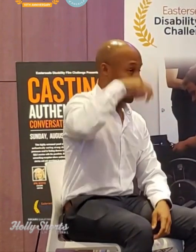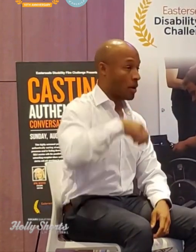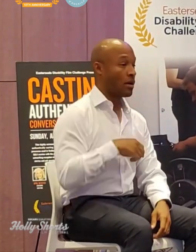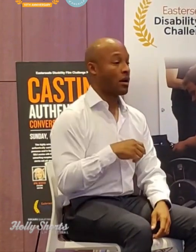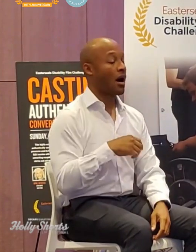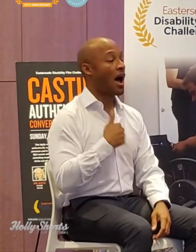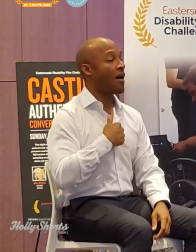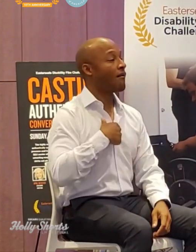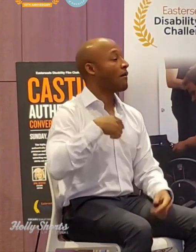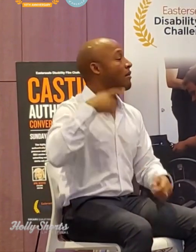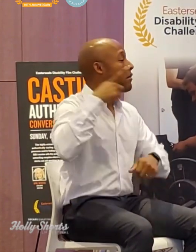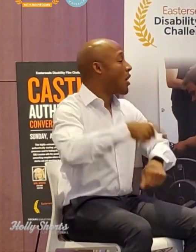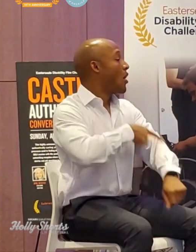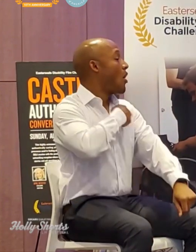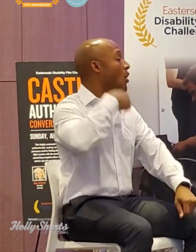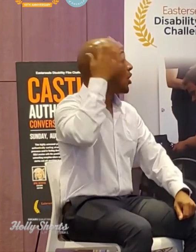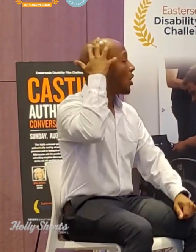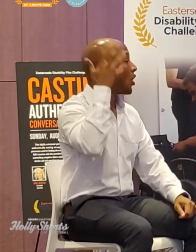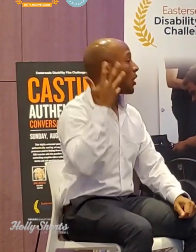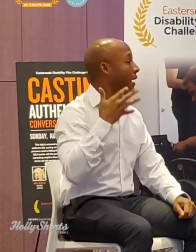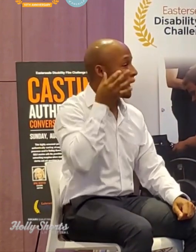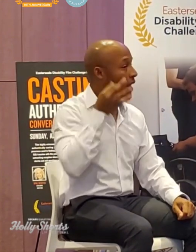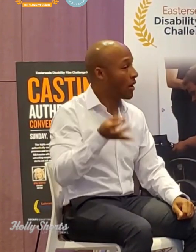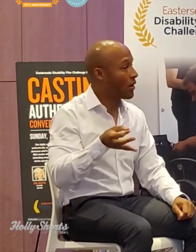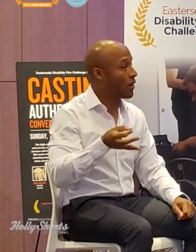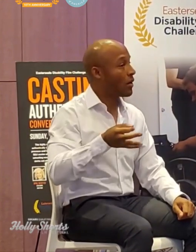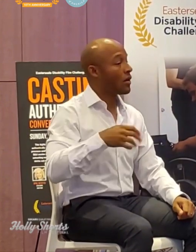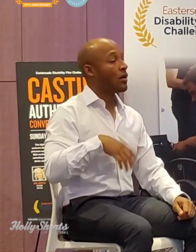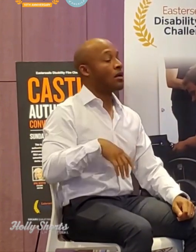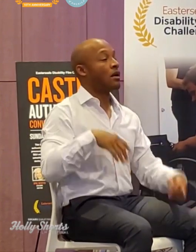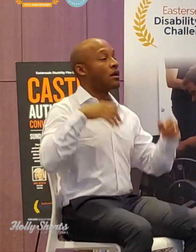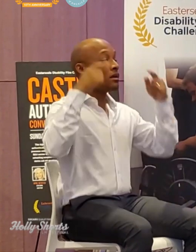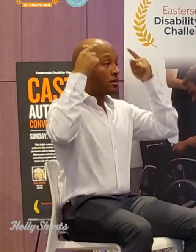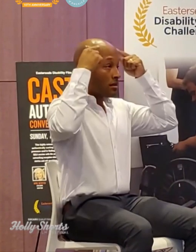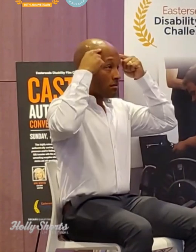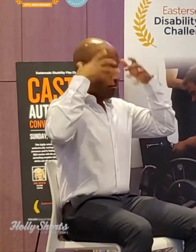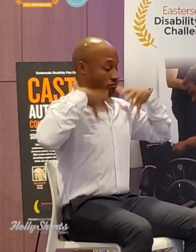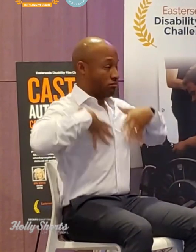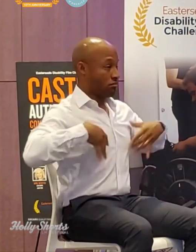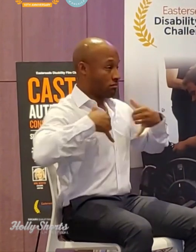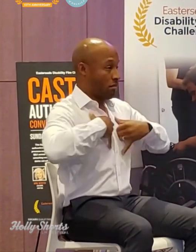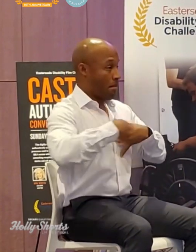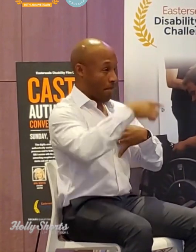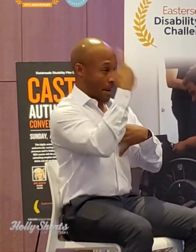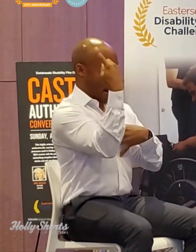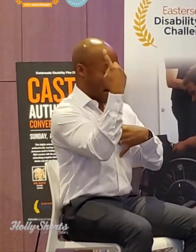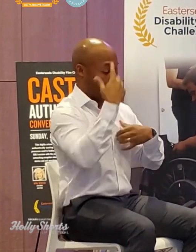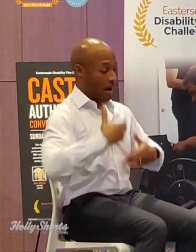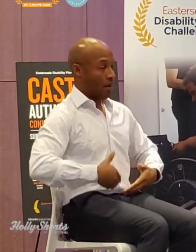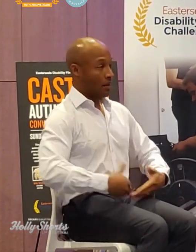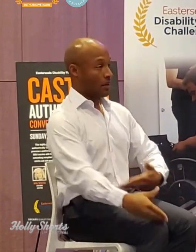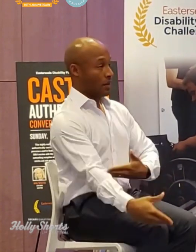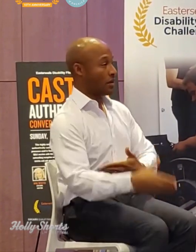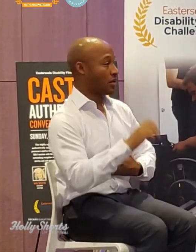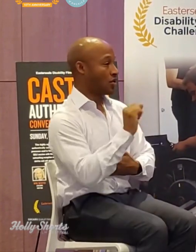I have long curly hair, black from the top, and then a ribbon skirt that's red and polka dotted as